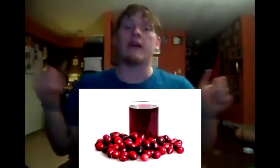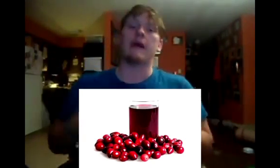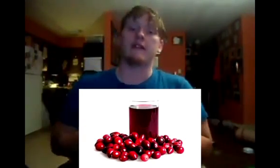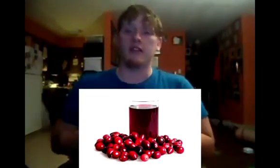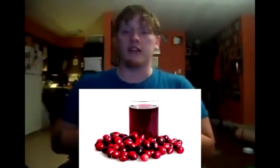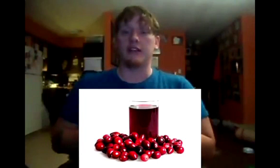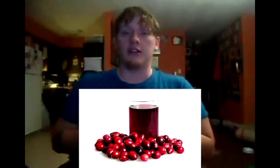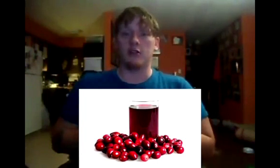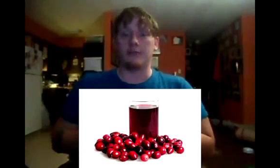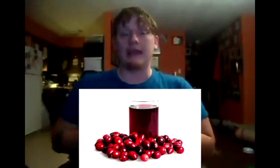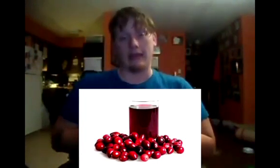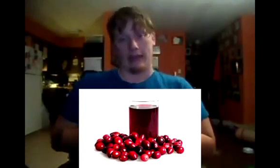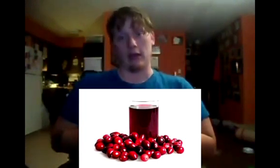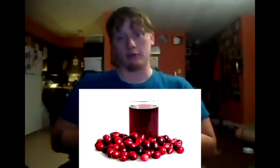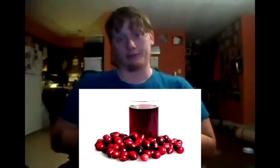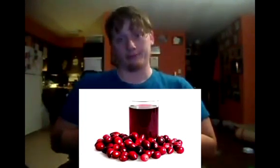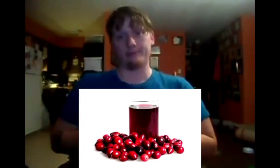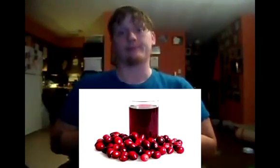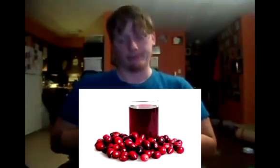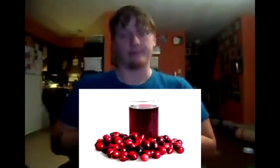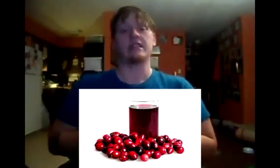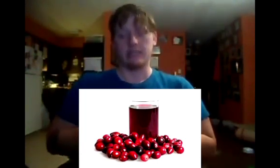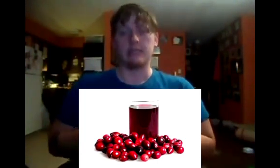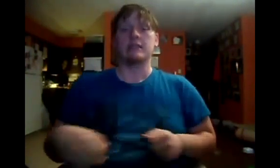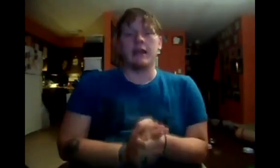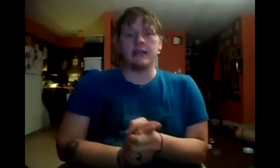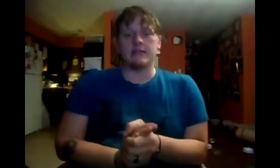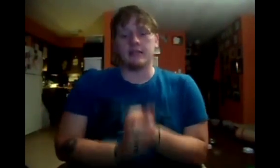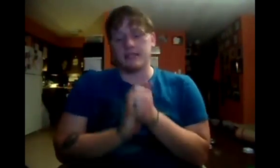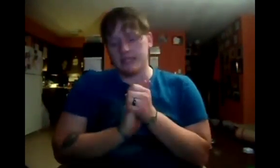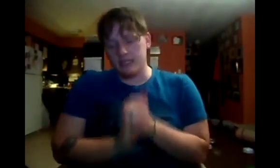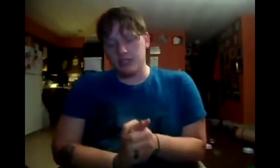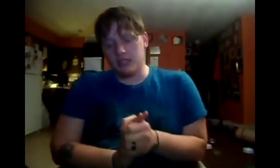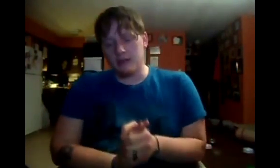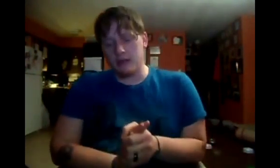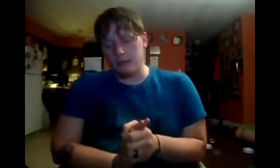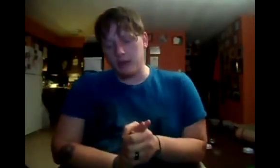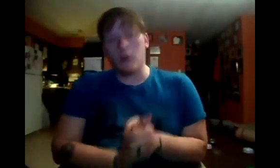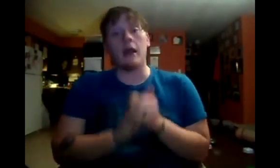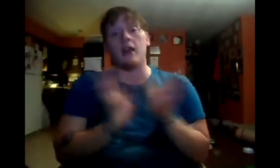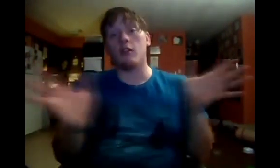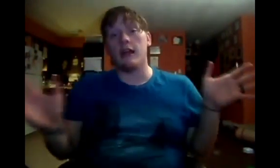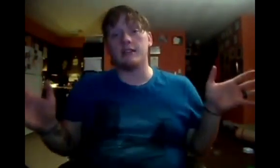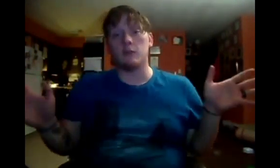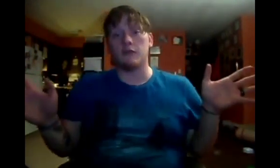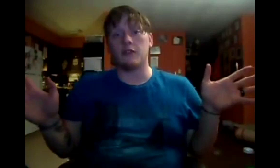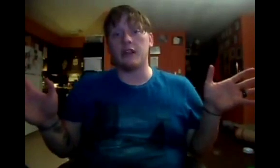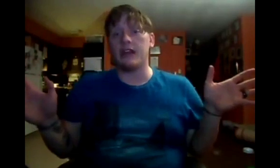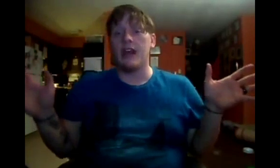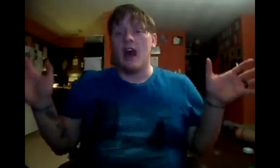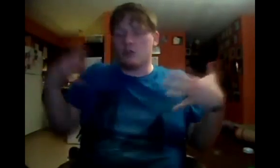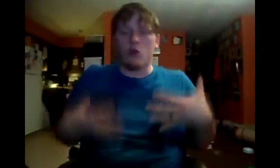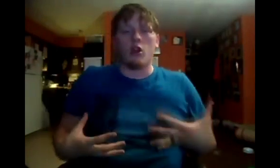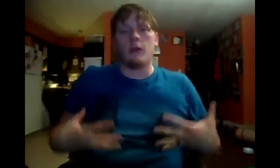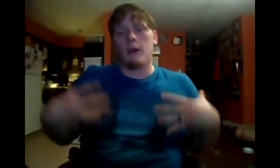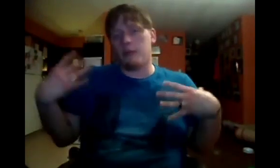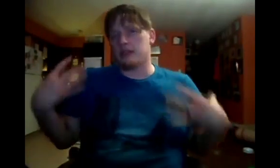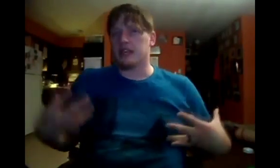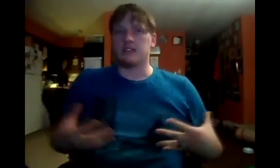that bacteria that you're peeing out. Ladies, this is actually a big one, and the last one for today. You're worried about breast